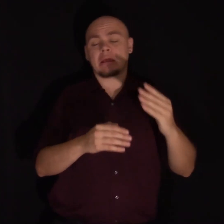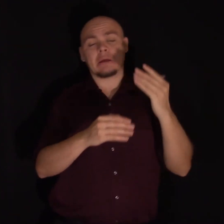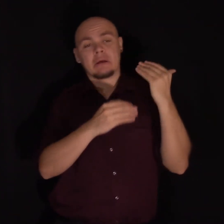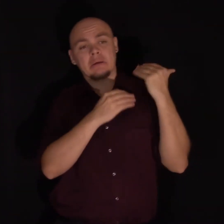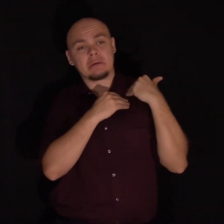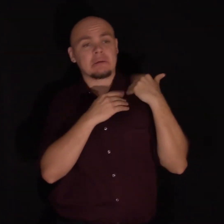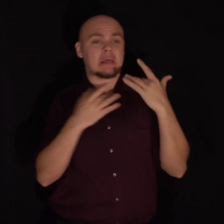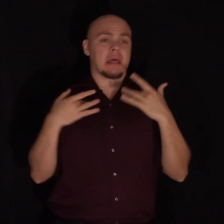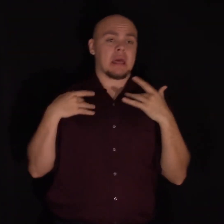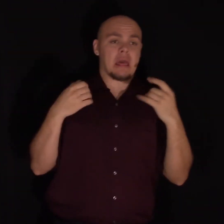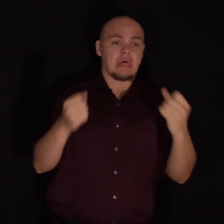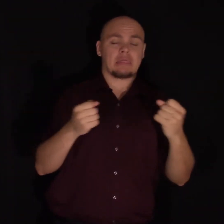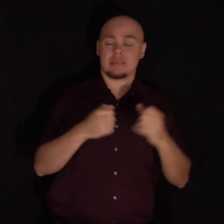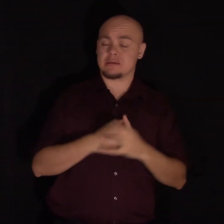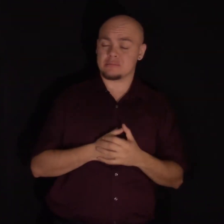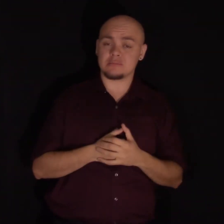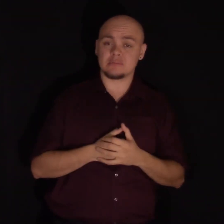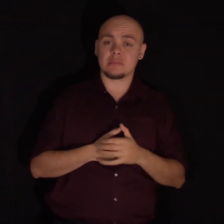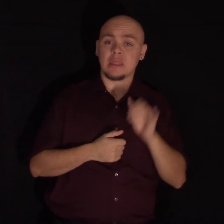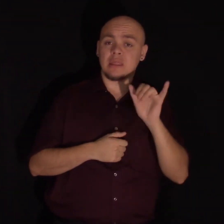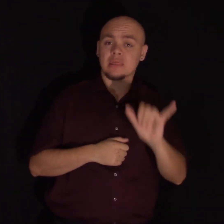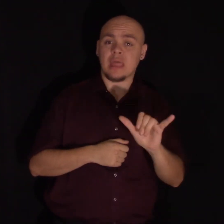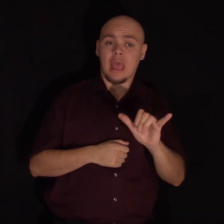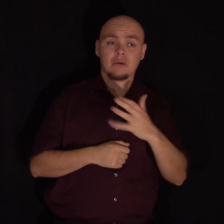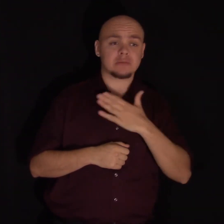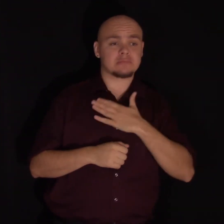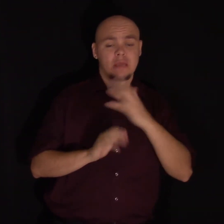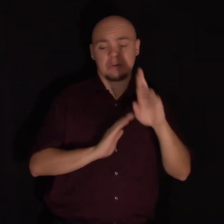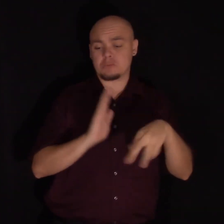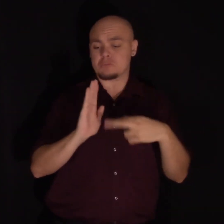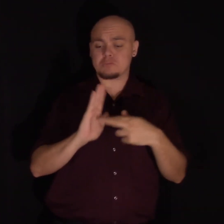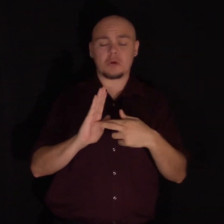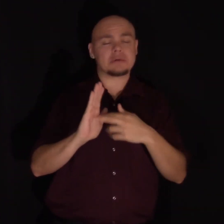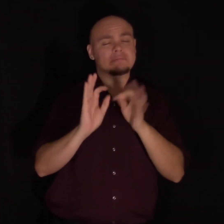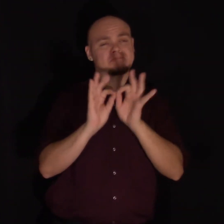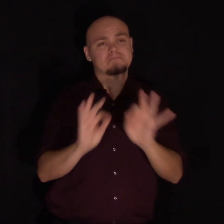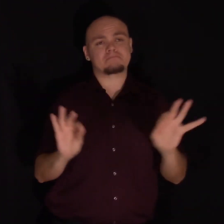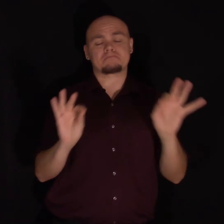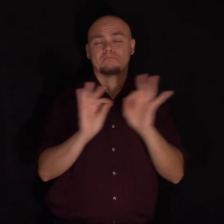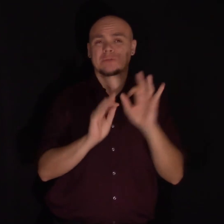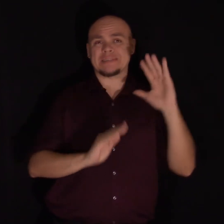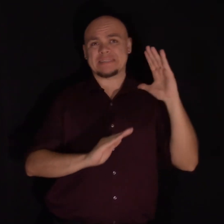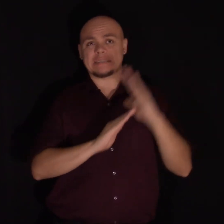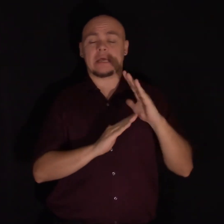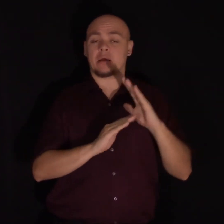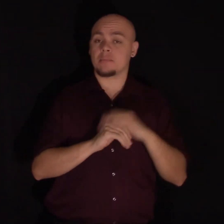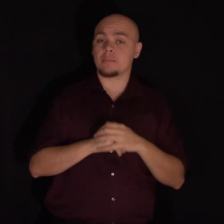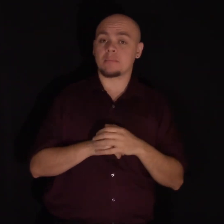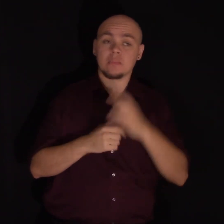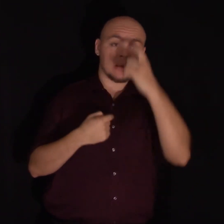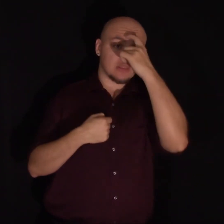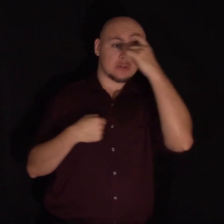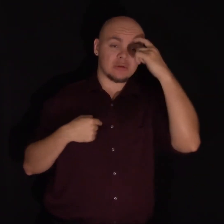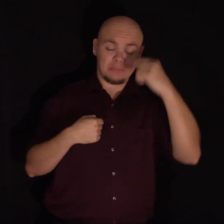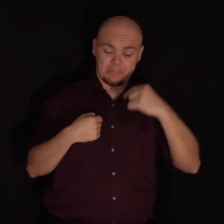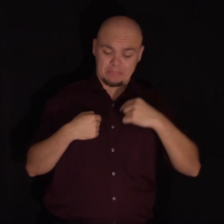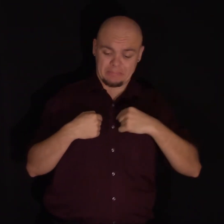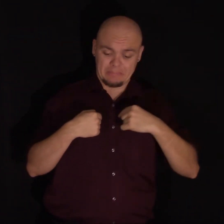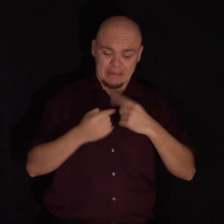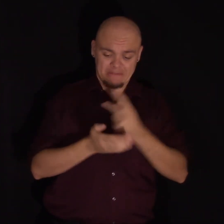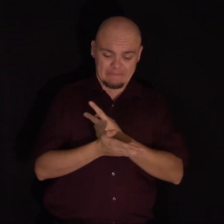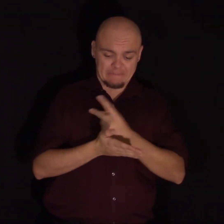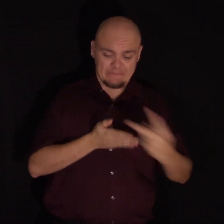adults was the most important role in my life. But the tragedy convinced me that I failed as a